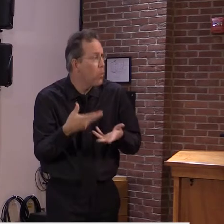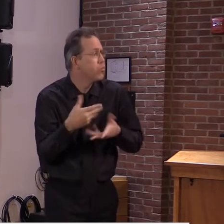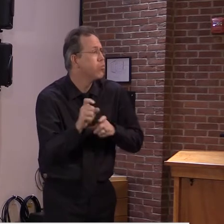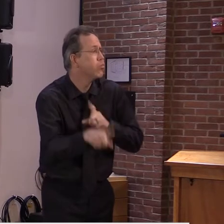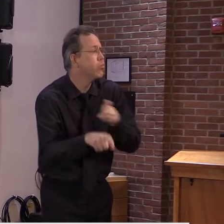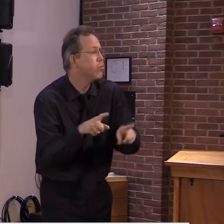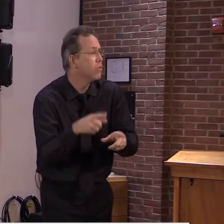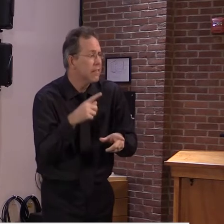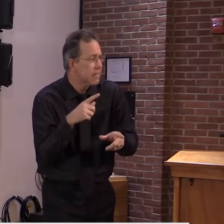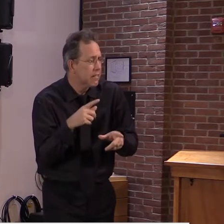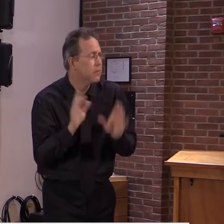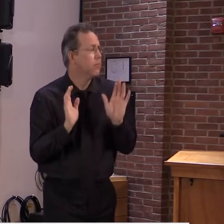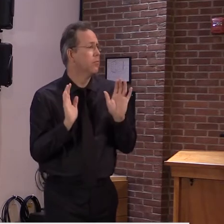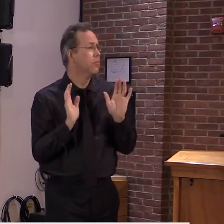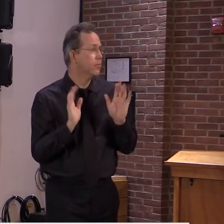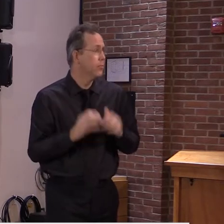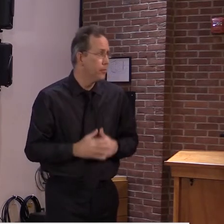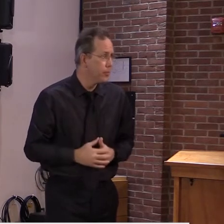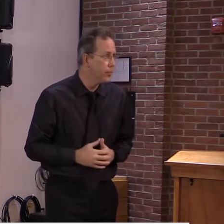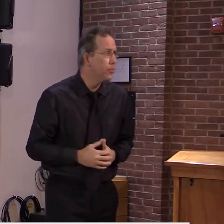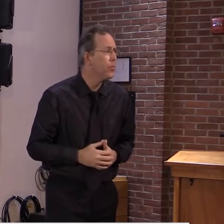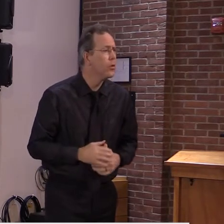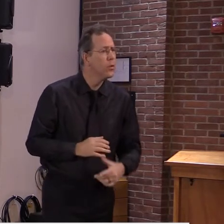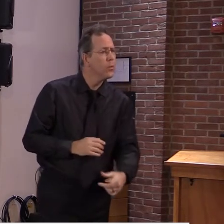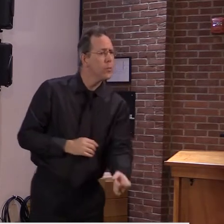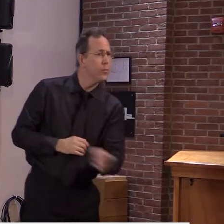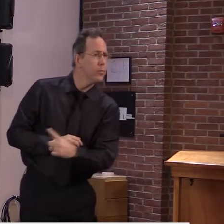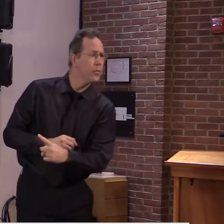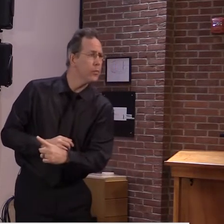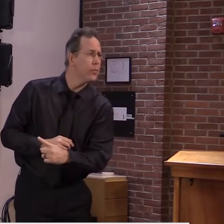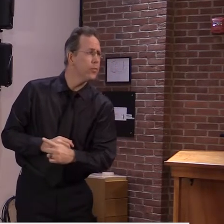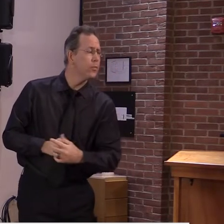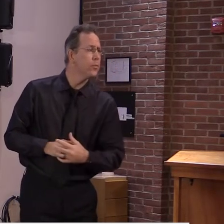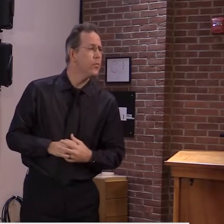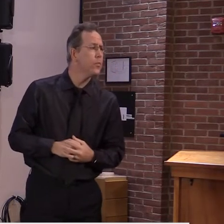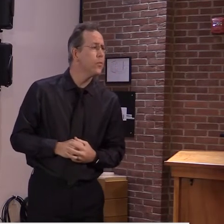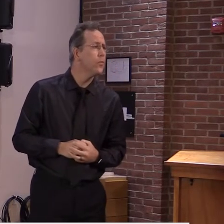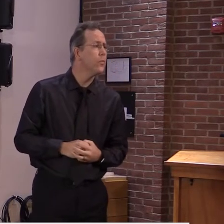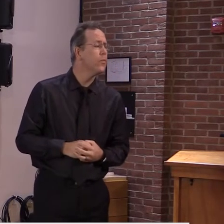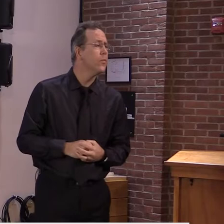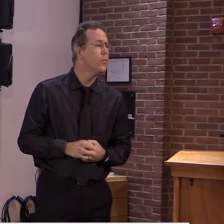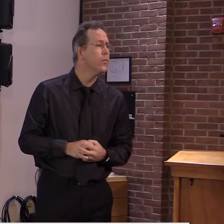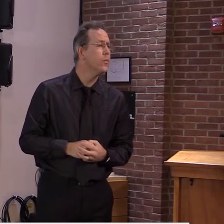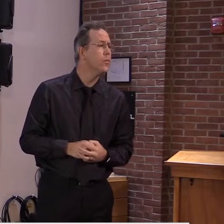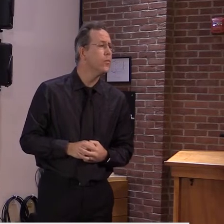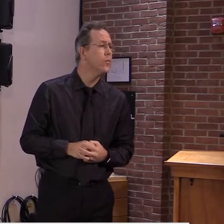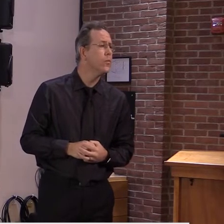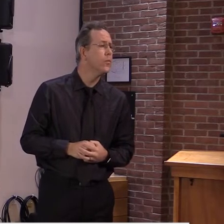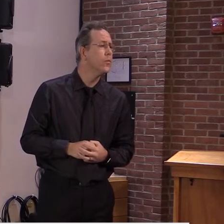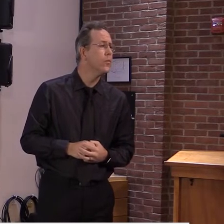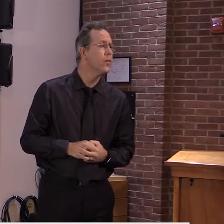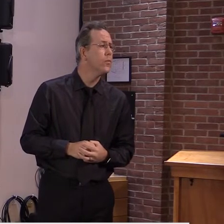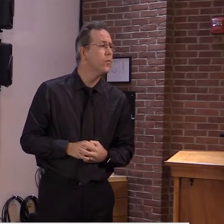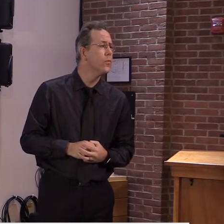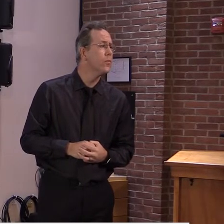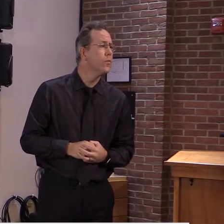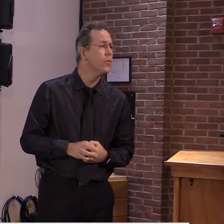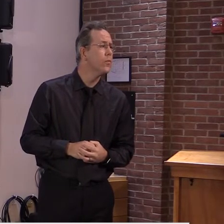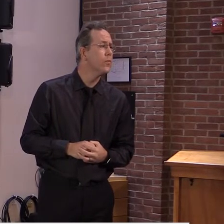Did you consider having schools ask if students had been in a triple household or more gathering?